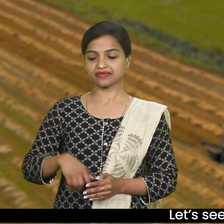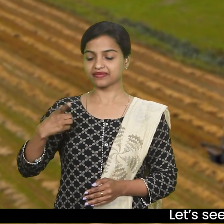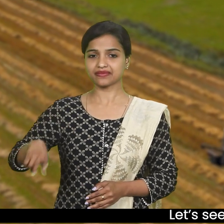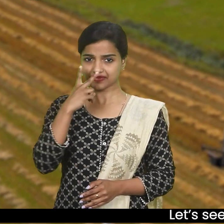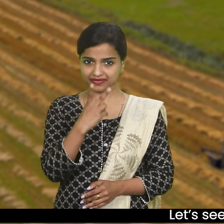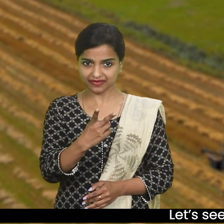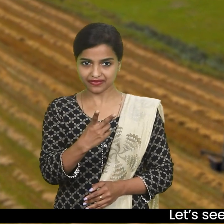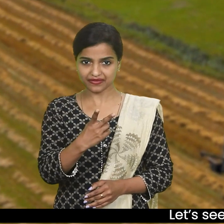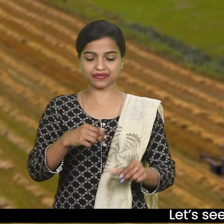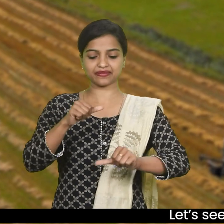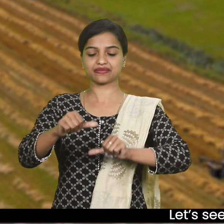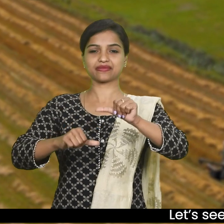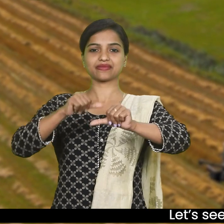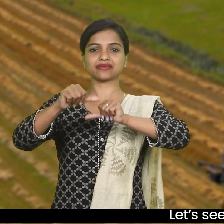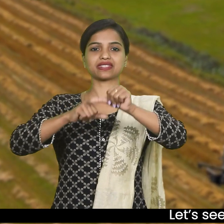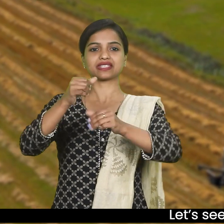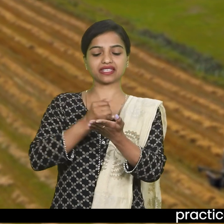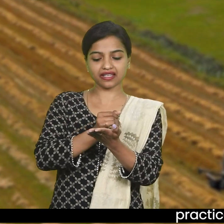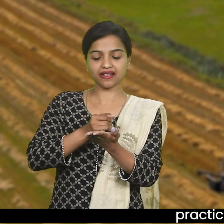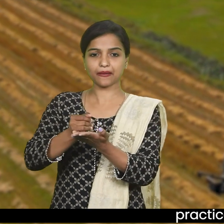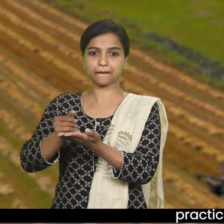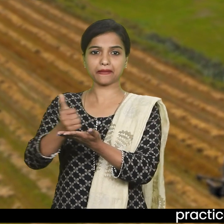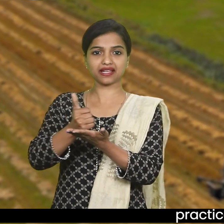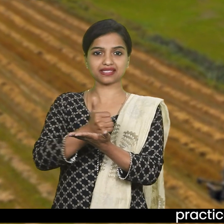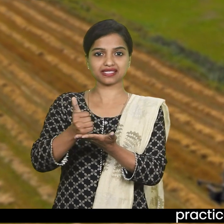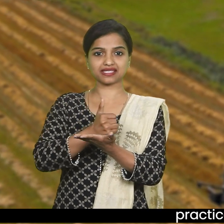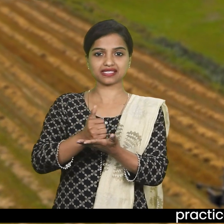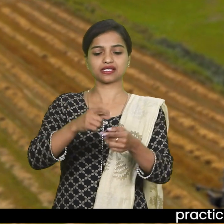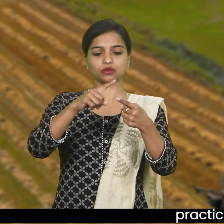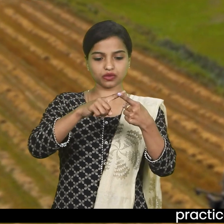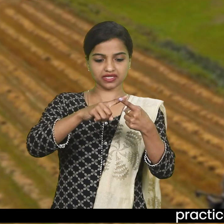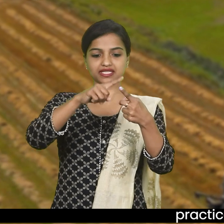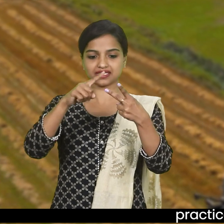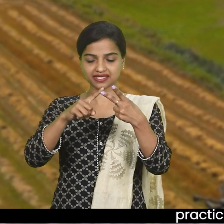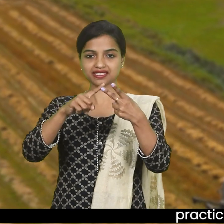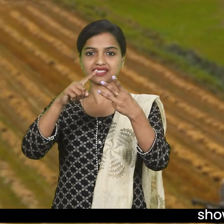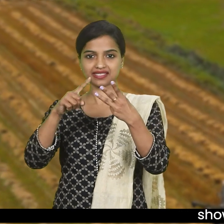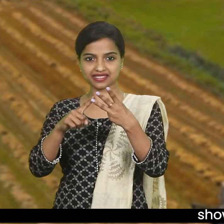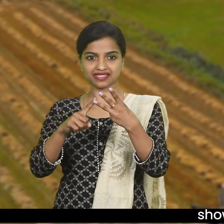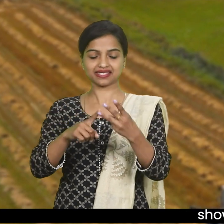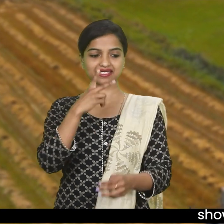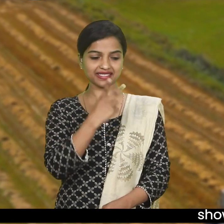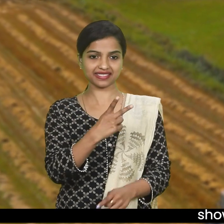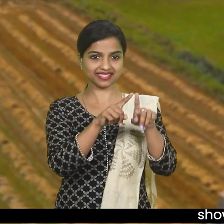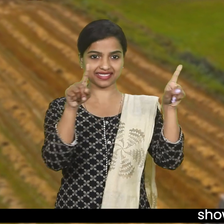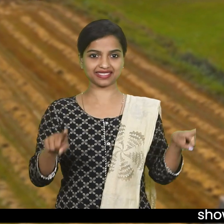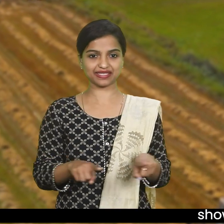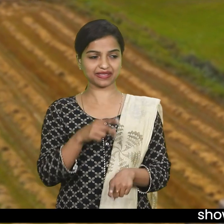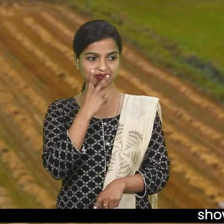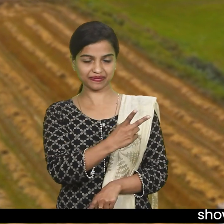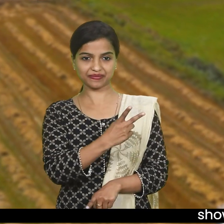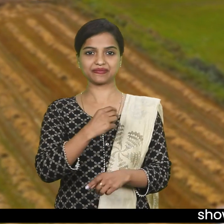Let's see the process of agricultural practices in the sequence of steps shown in the concept